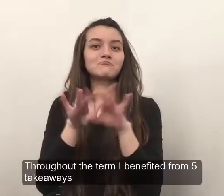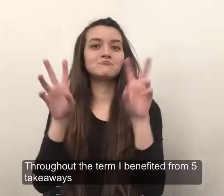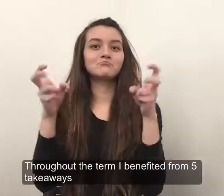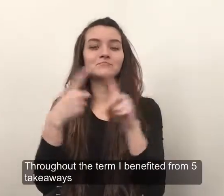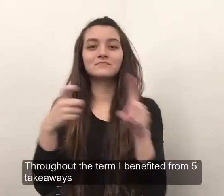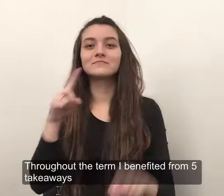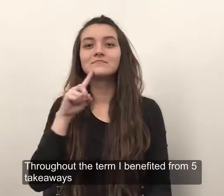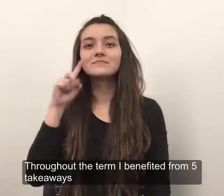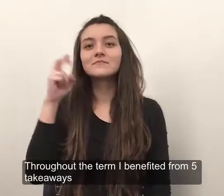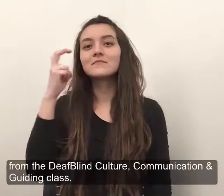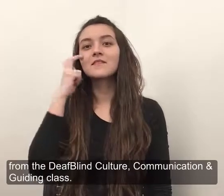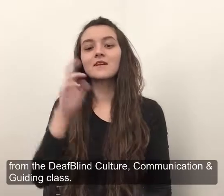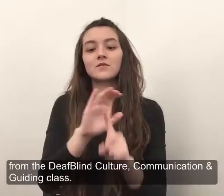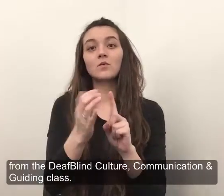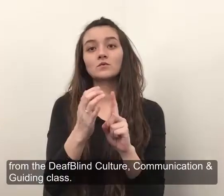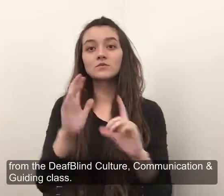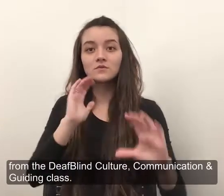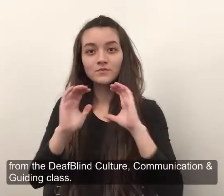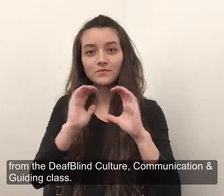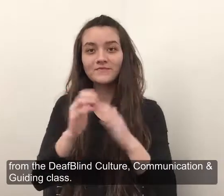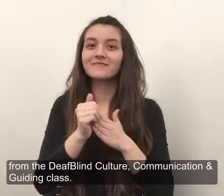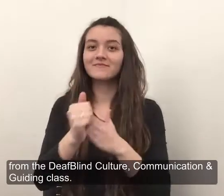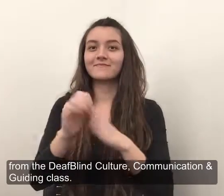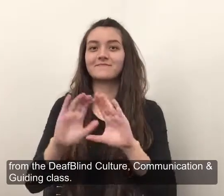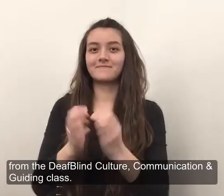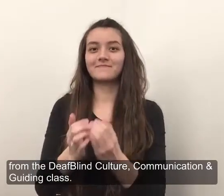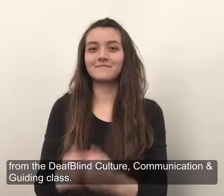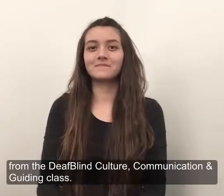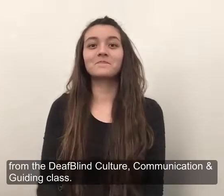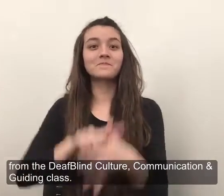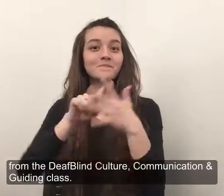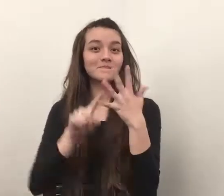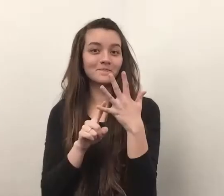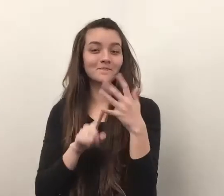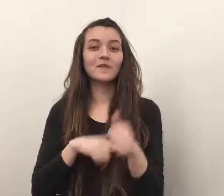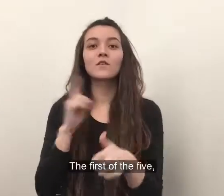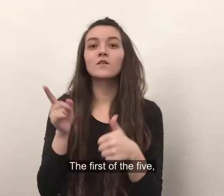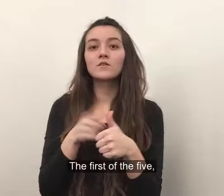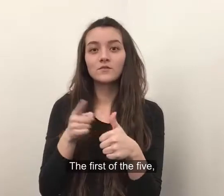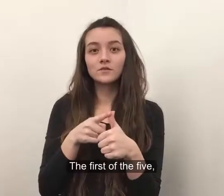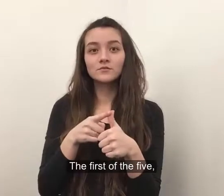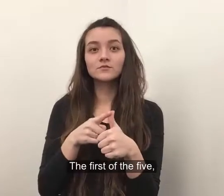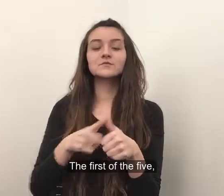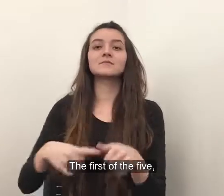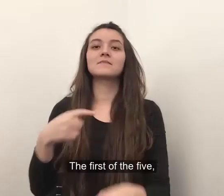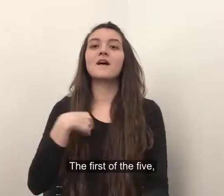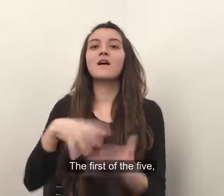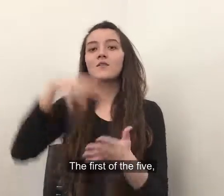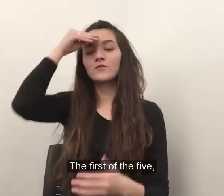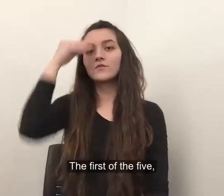5 takeaways from the DeafBlind Culture, Communication, and Guiding class. The first of the 5